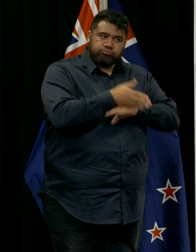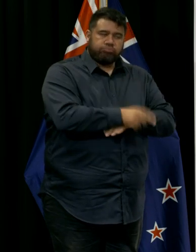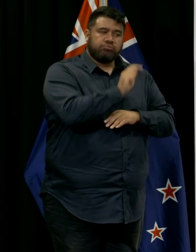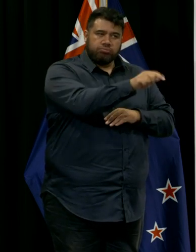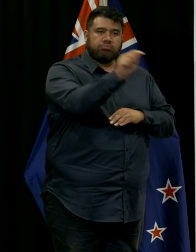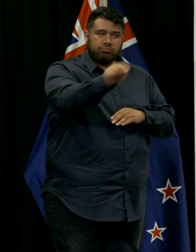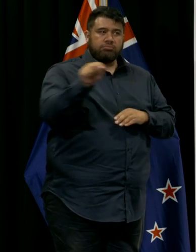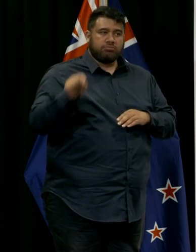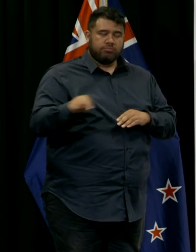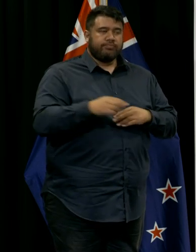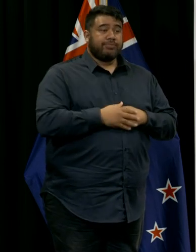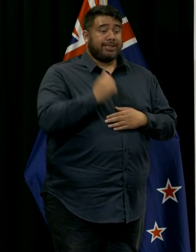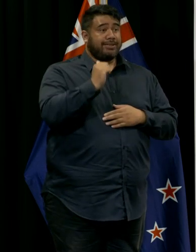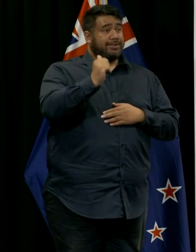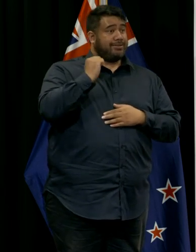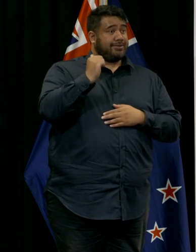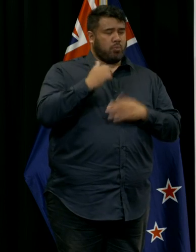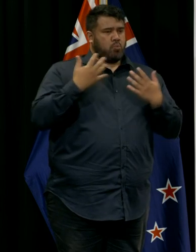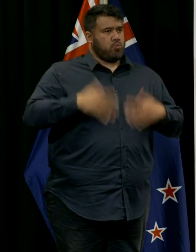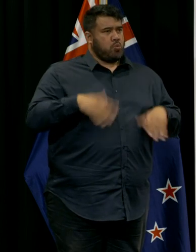quickly. Yesterday,